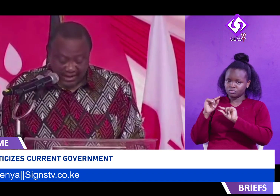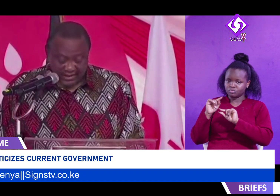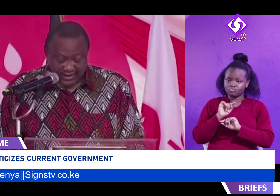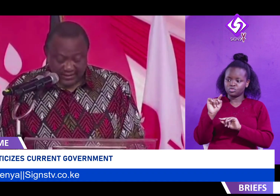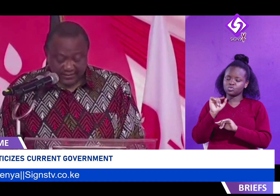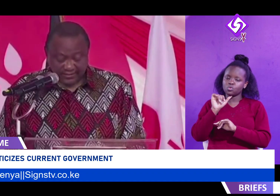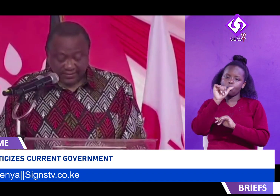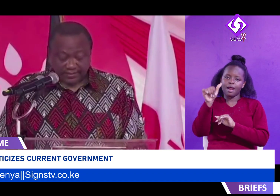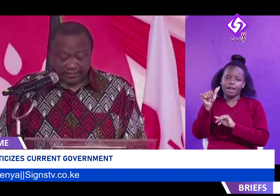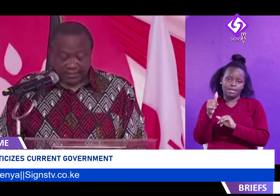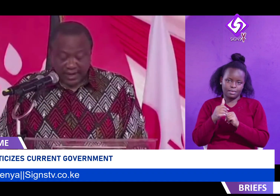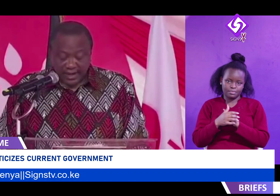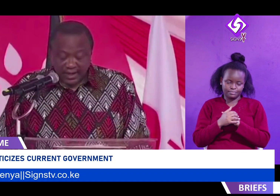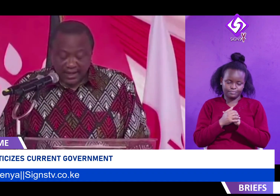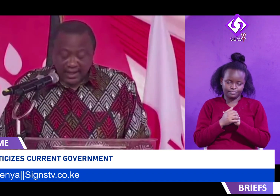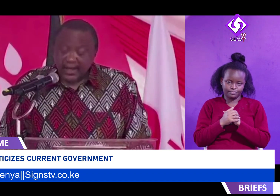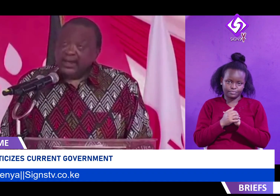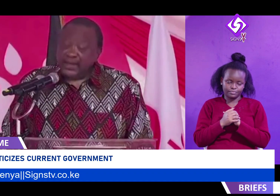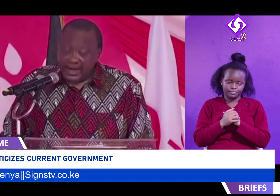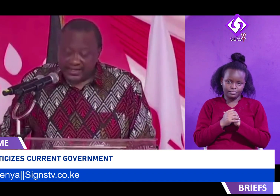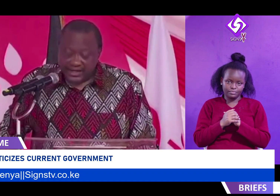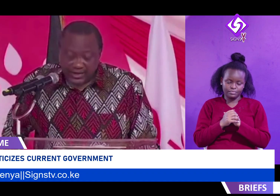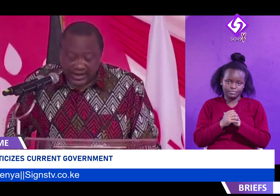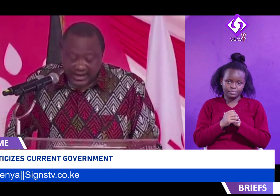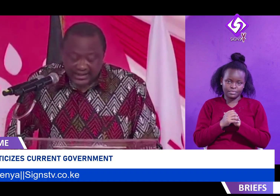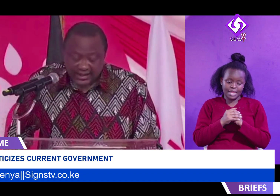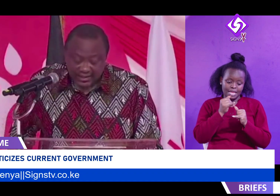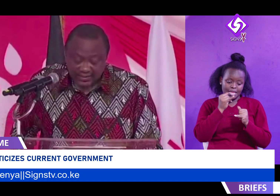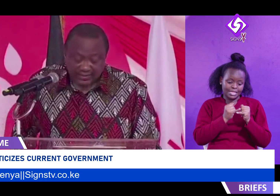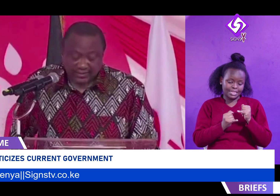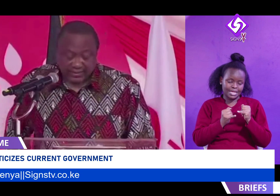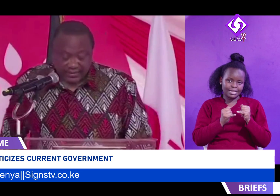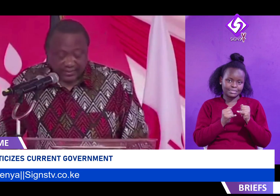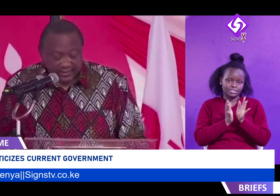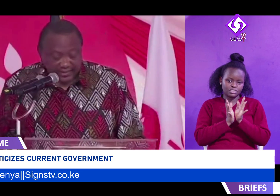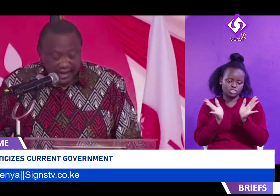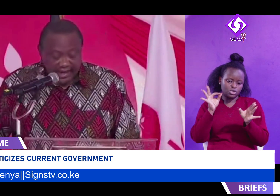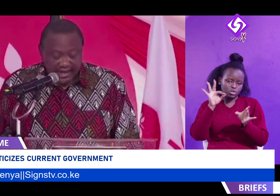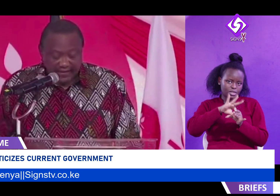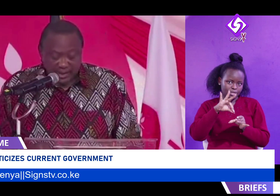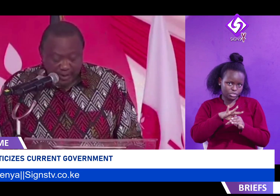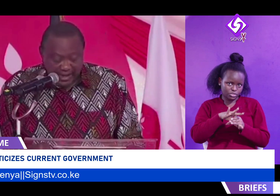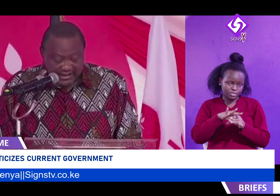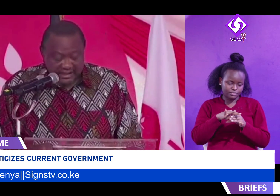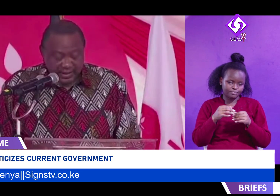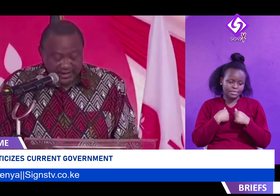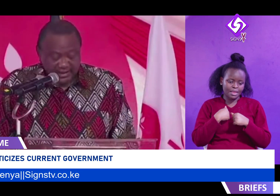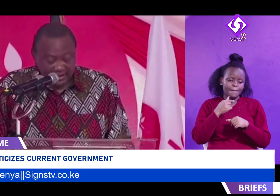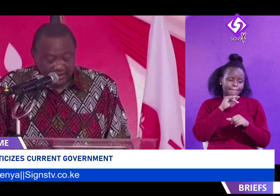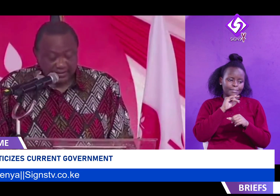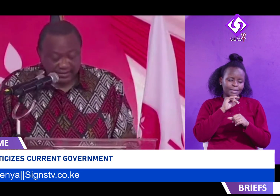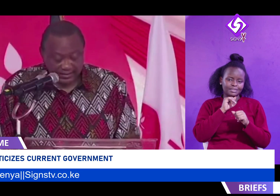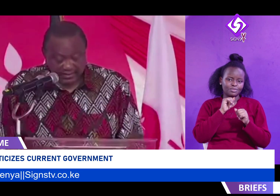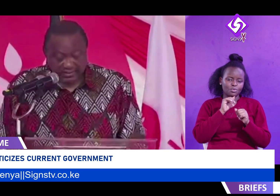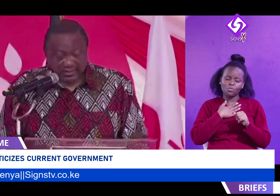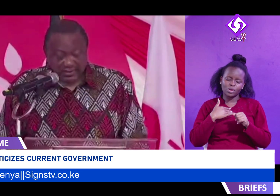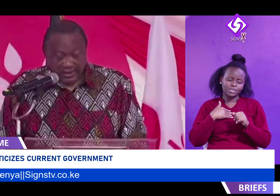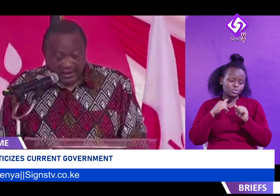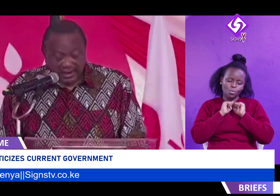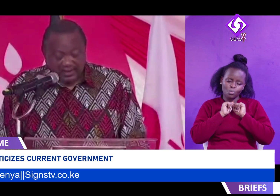to the next. In the last general election, I endeavored to pass this message.